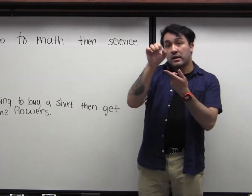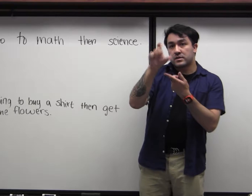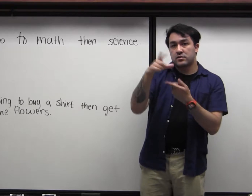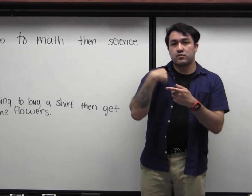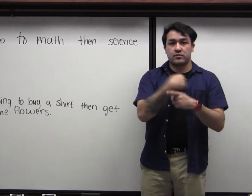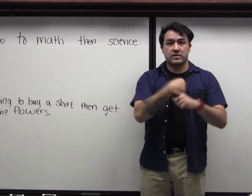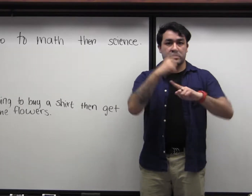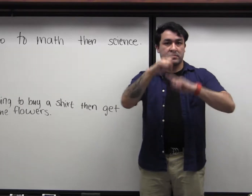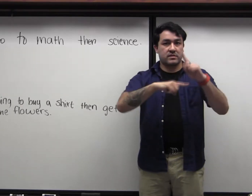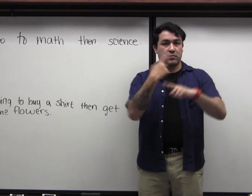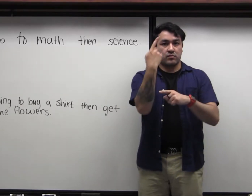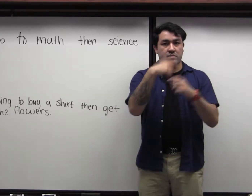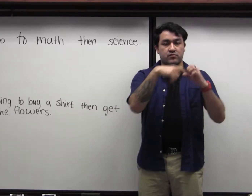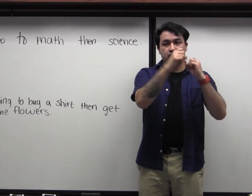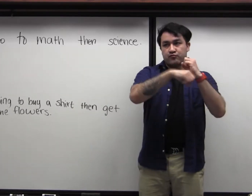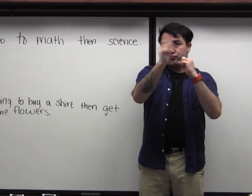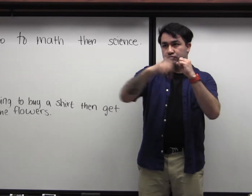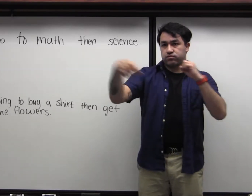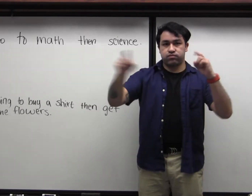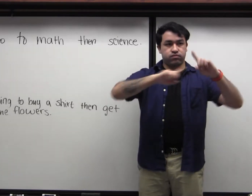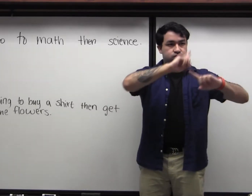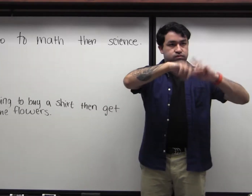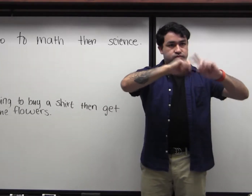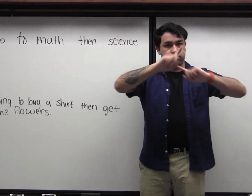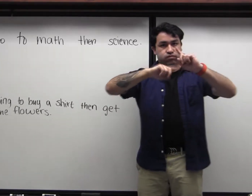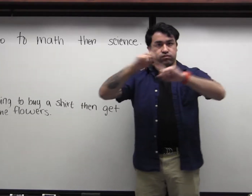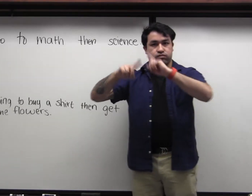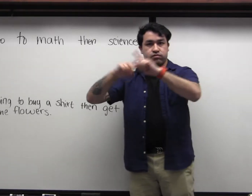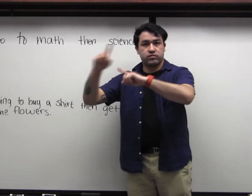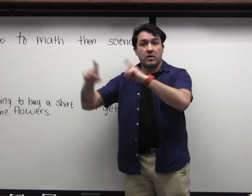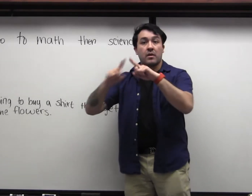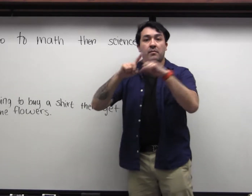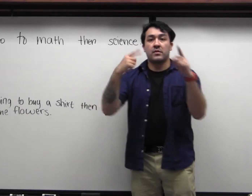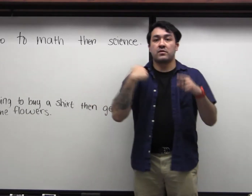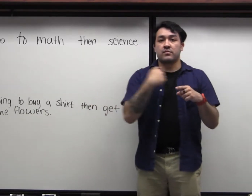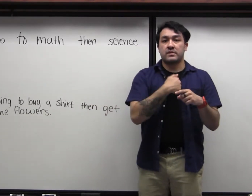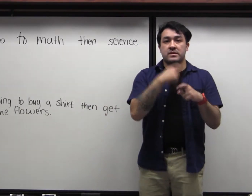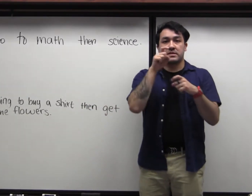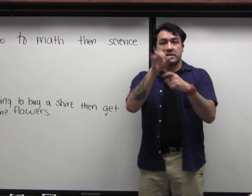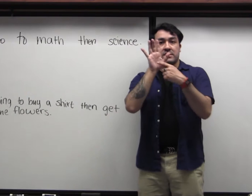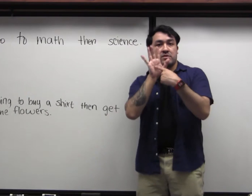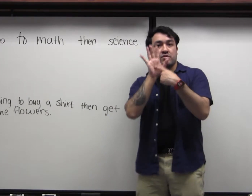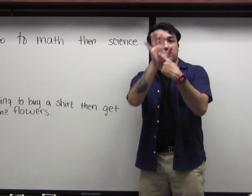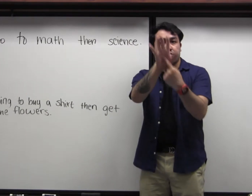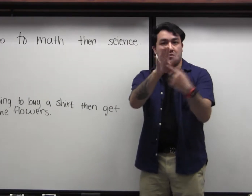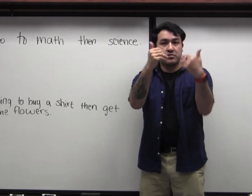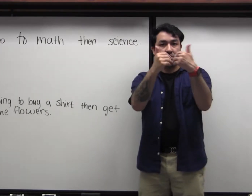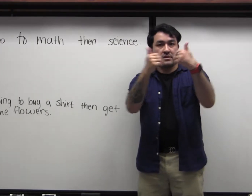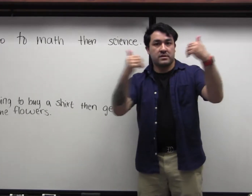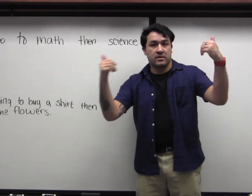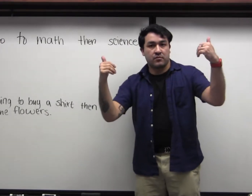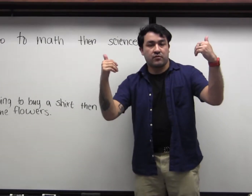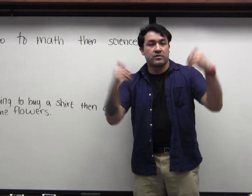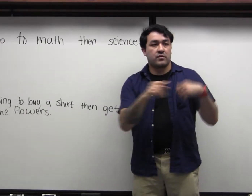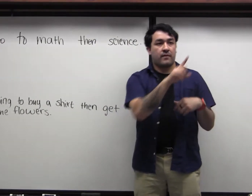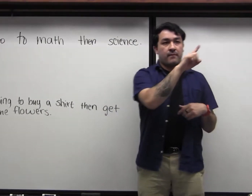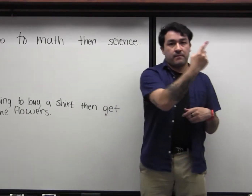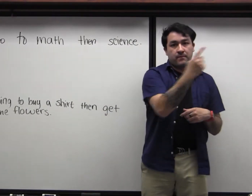those two with the conjunction then. And so in ASL, right, we could just keep going, we could just keep signing,